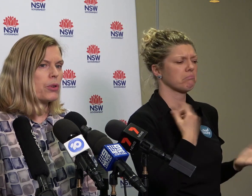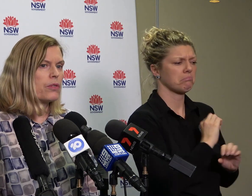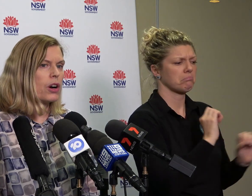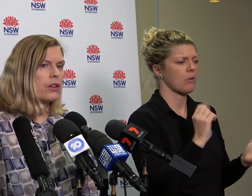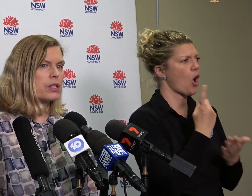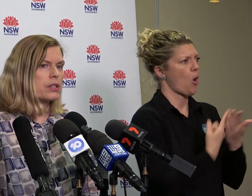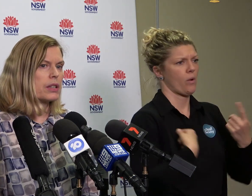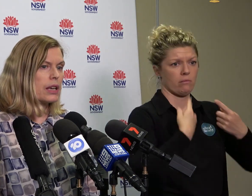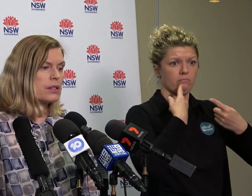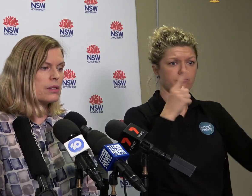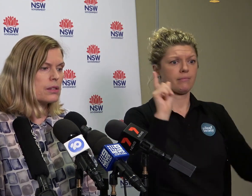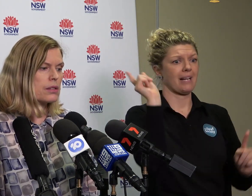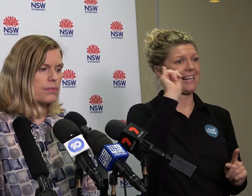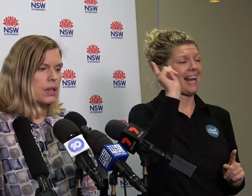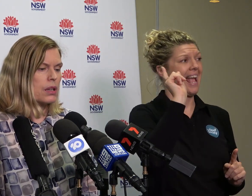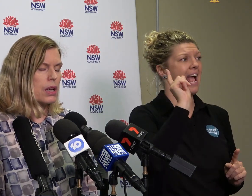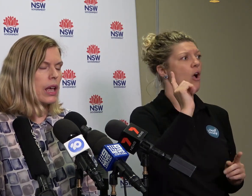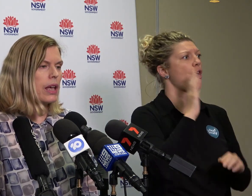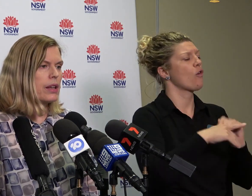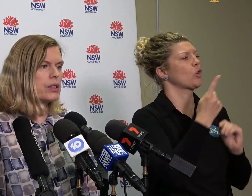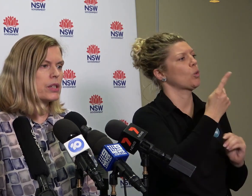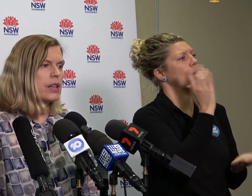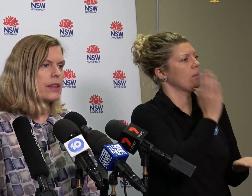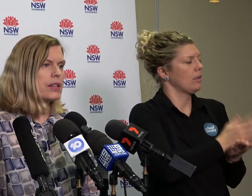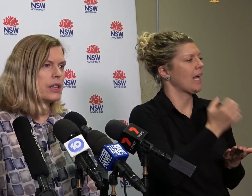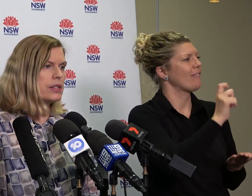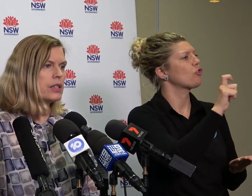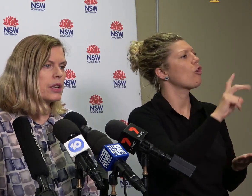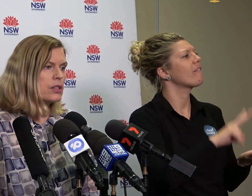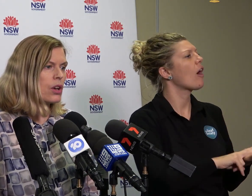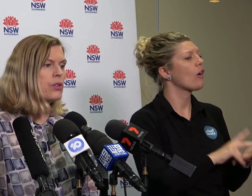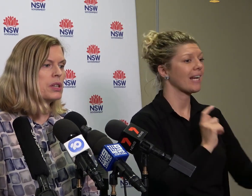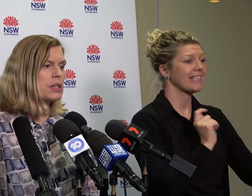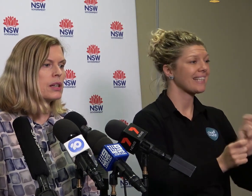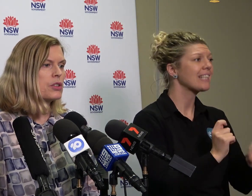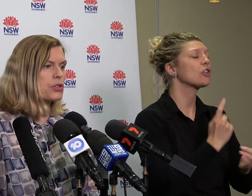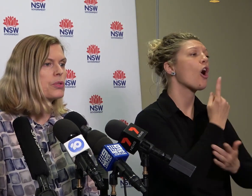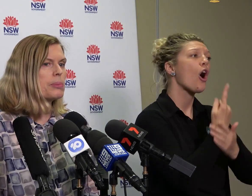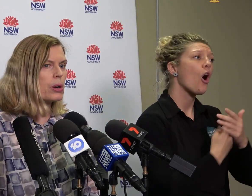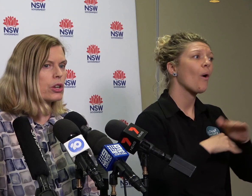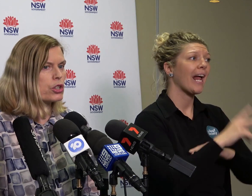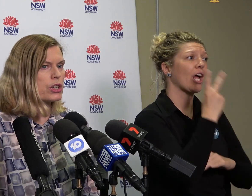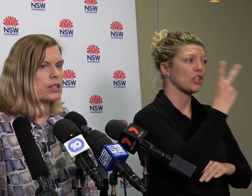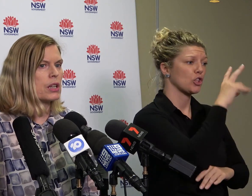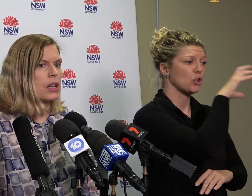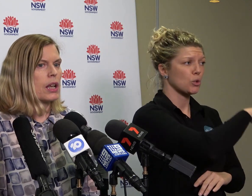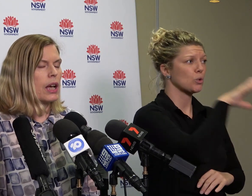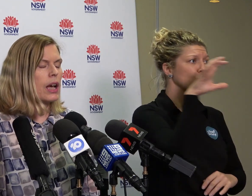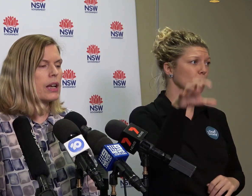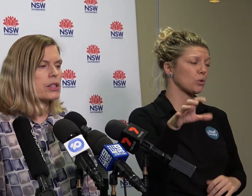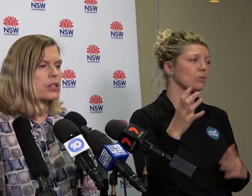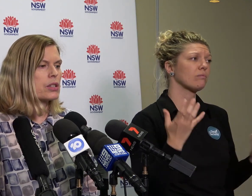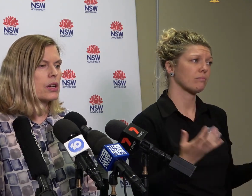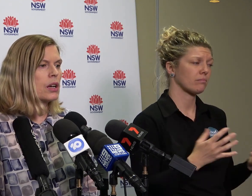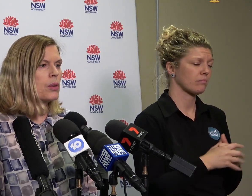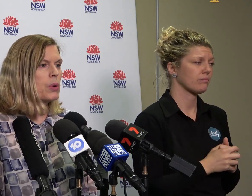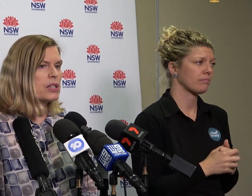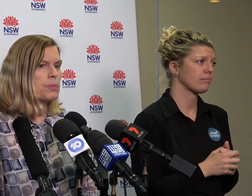positive coronavirus cases, and that the testing is only done in 2 laboratories